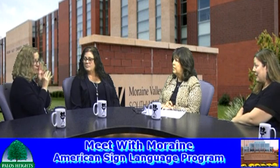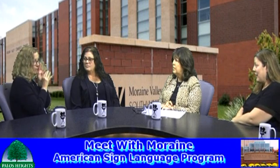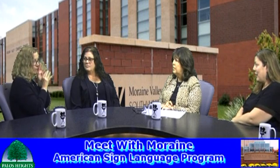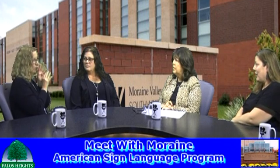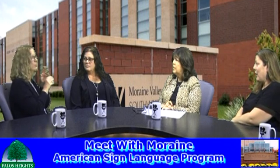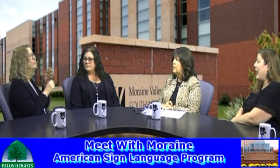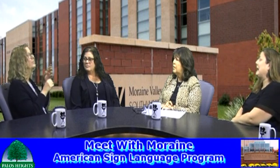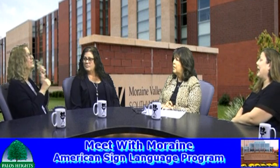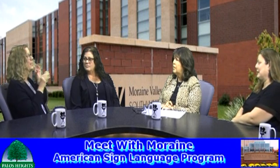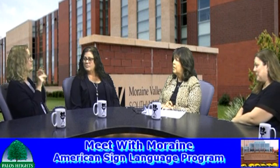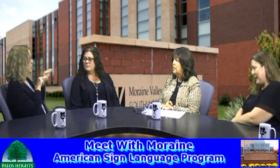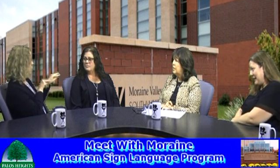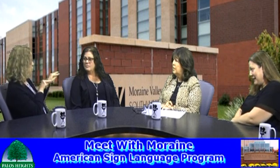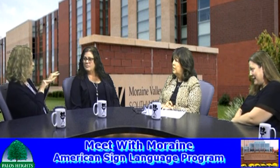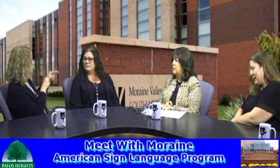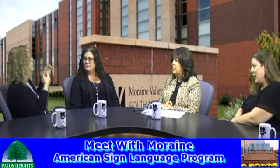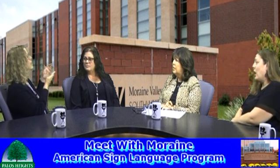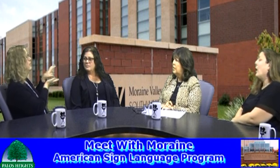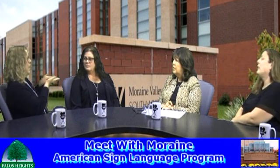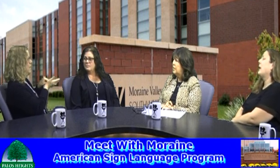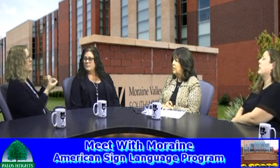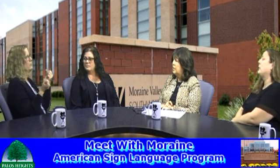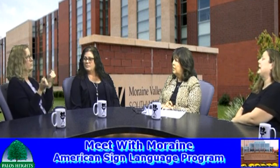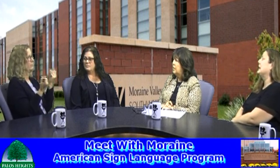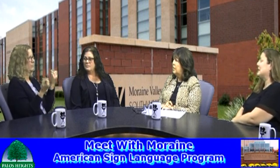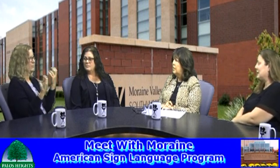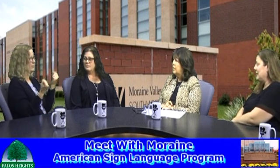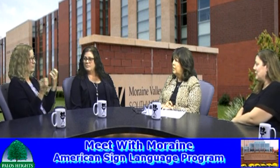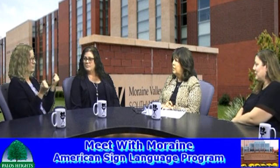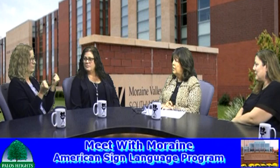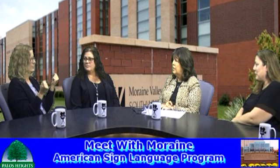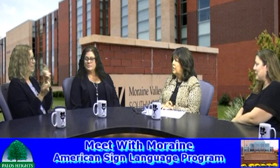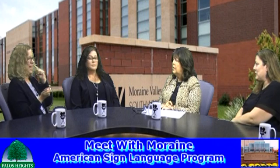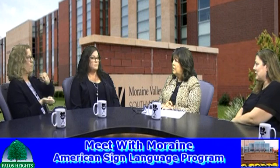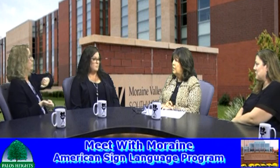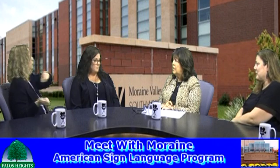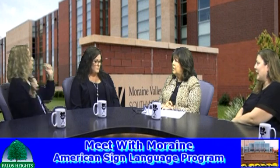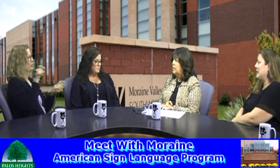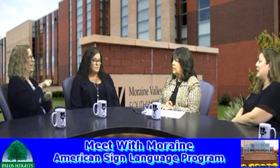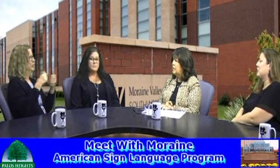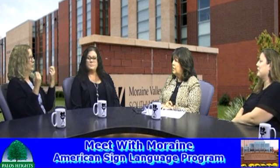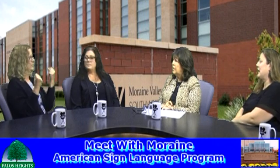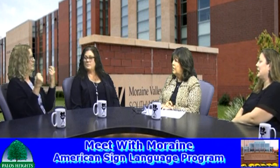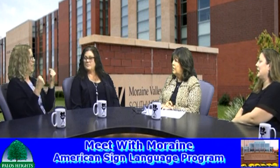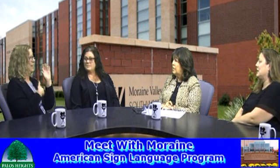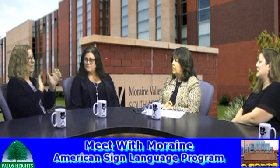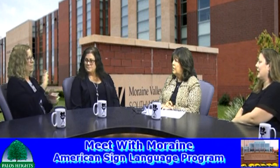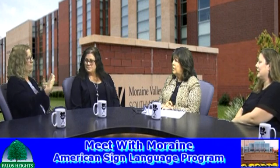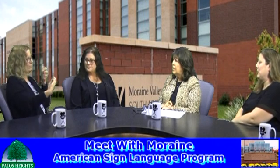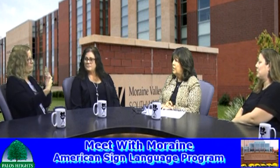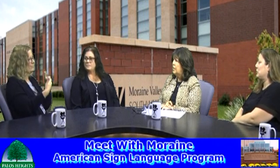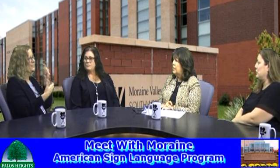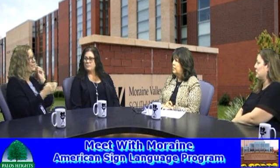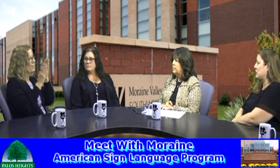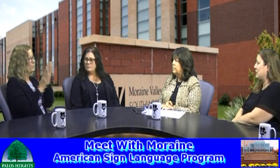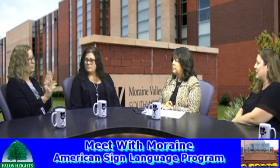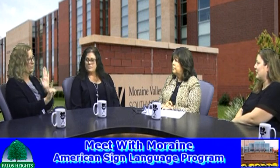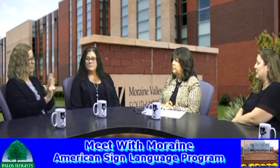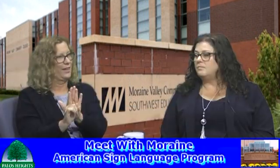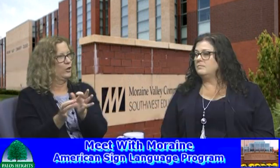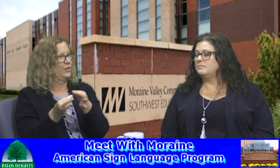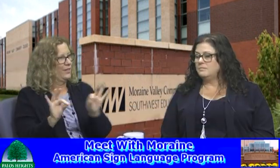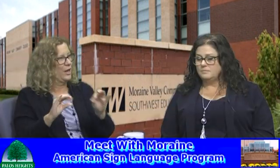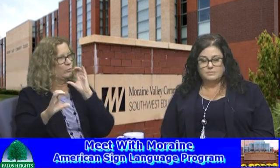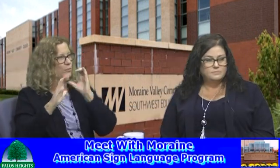hear and can speak, they will be listening to the information that is provided and provide it in sign language to the certified